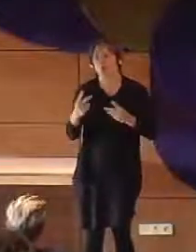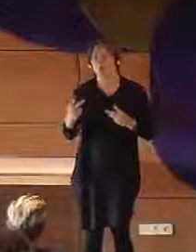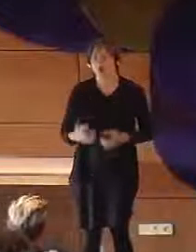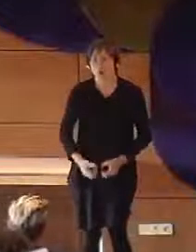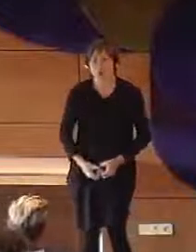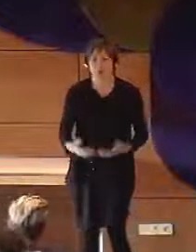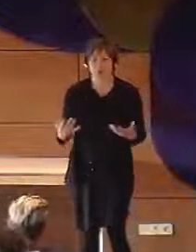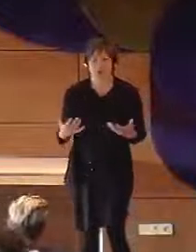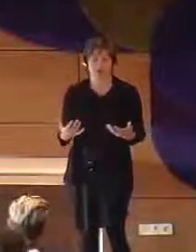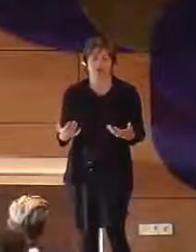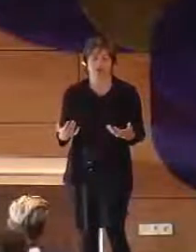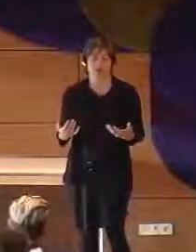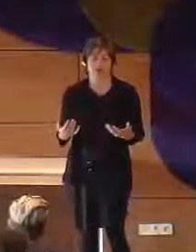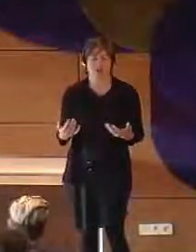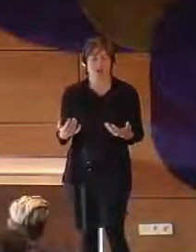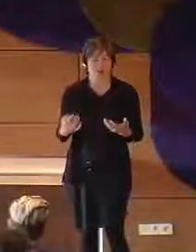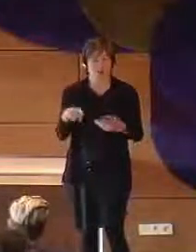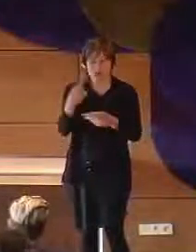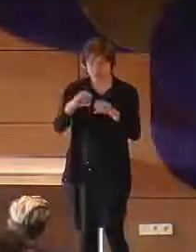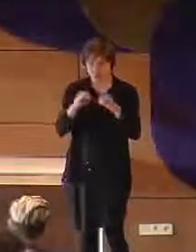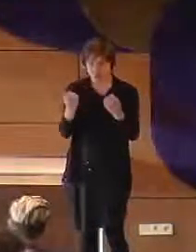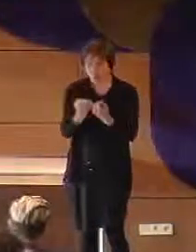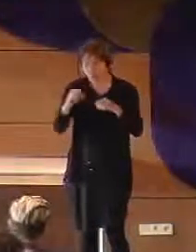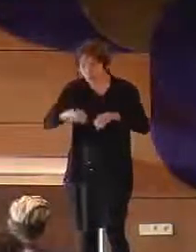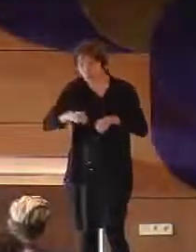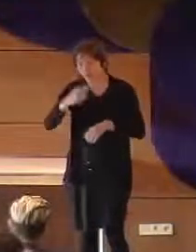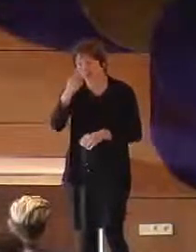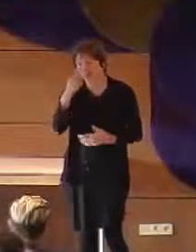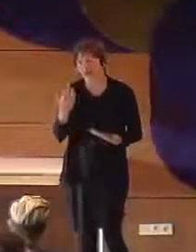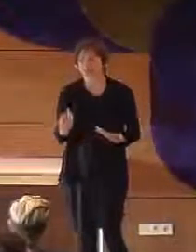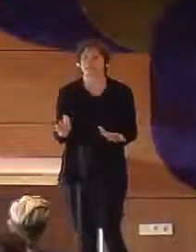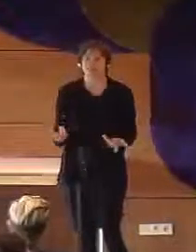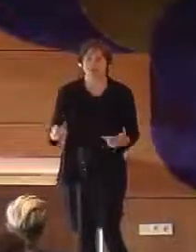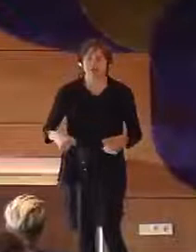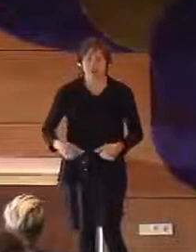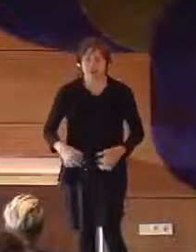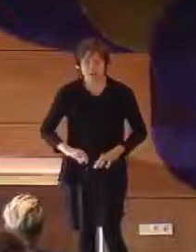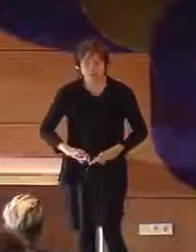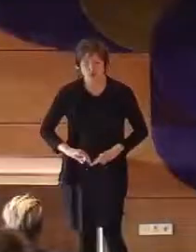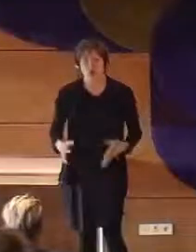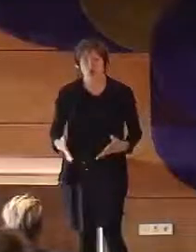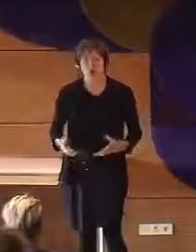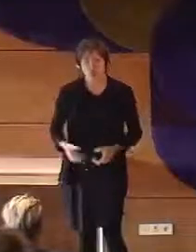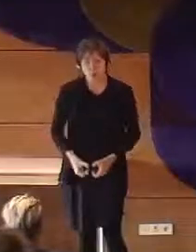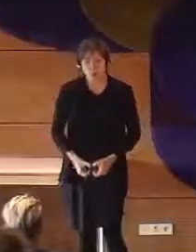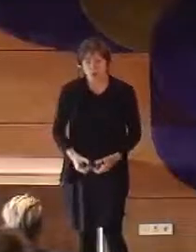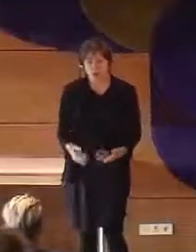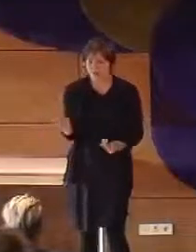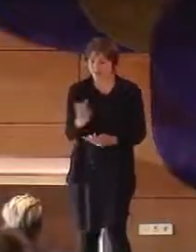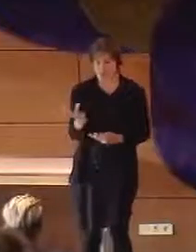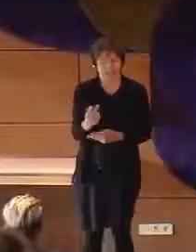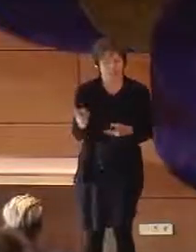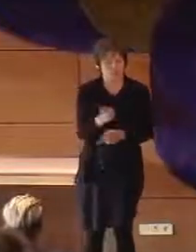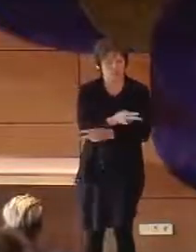the ovaries or the testicles aren't functioning properly, in which case